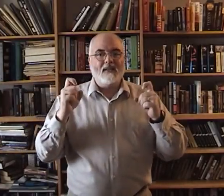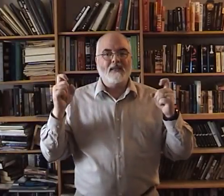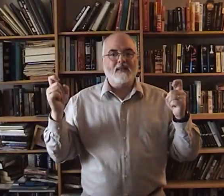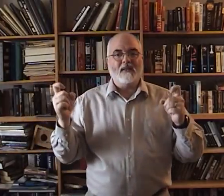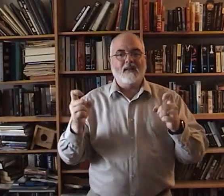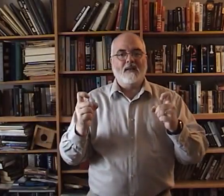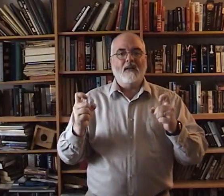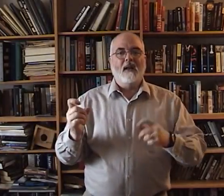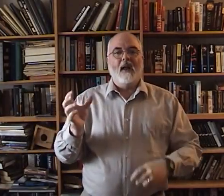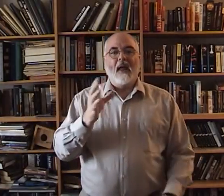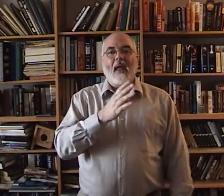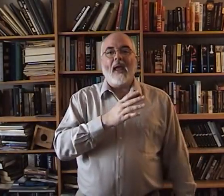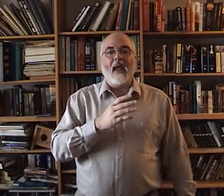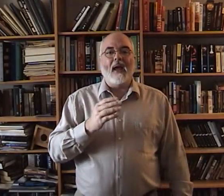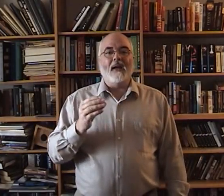sins and